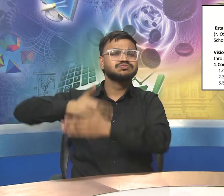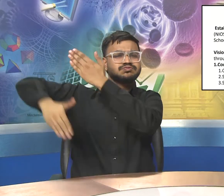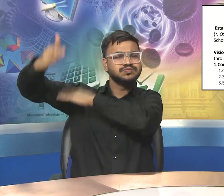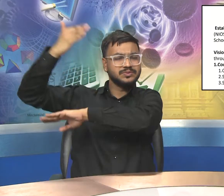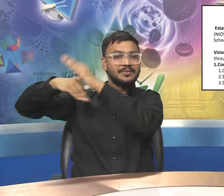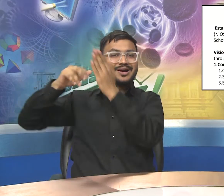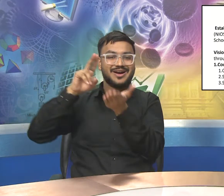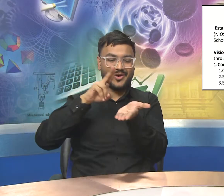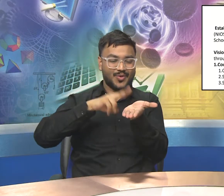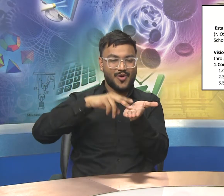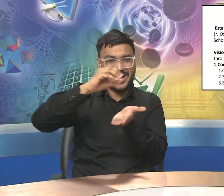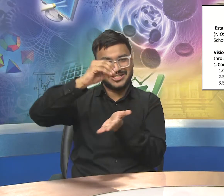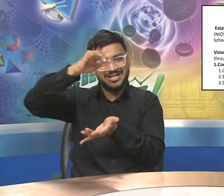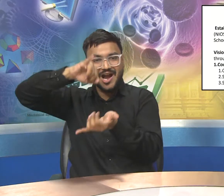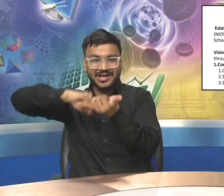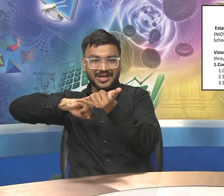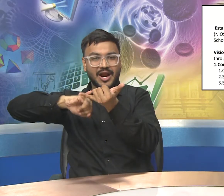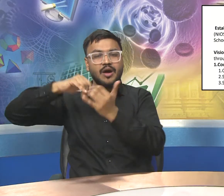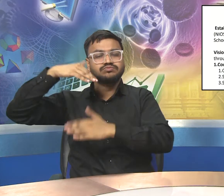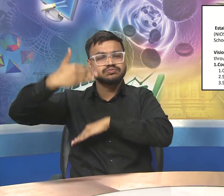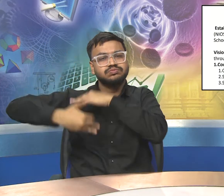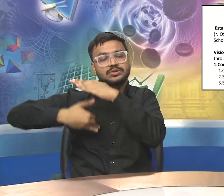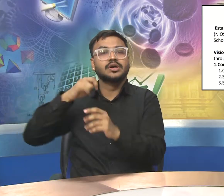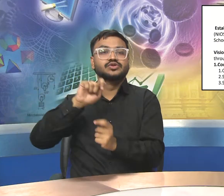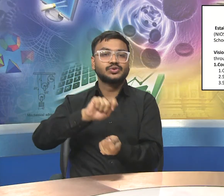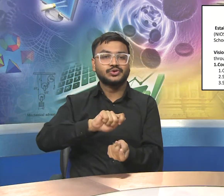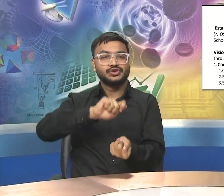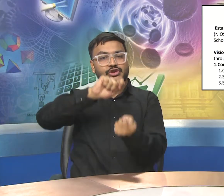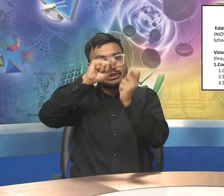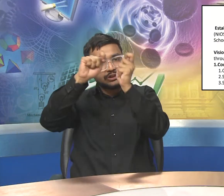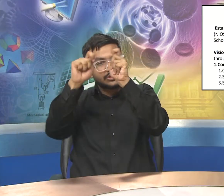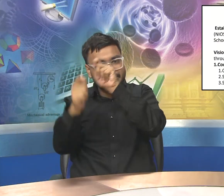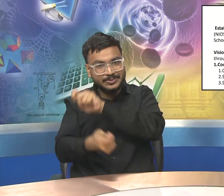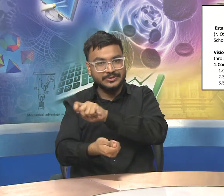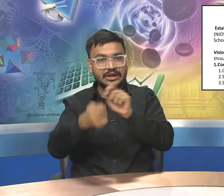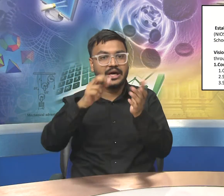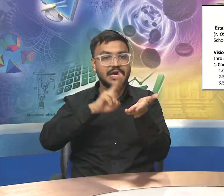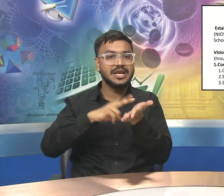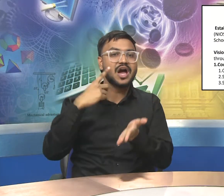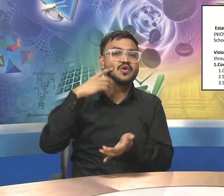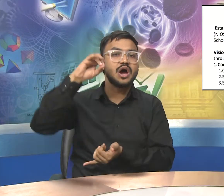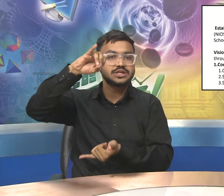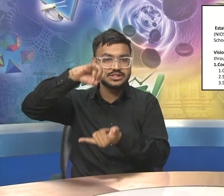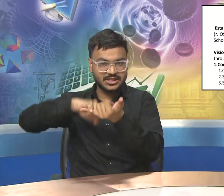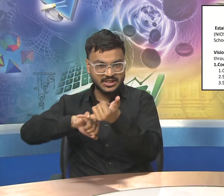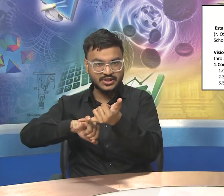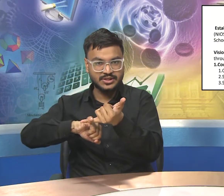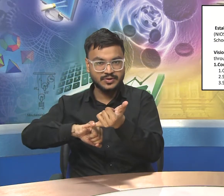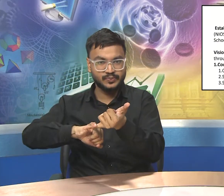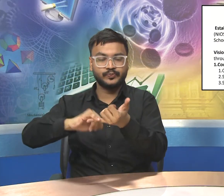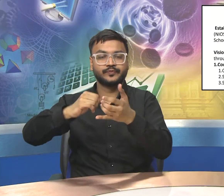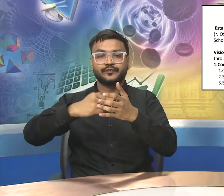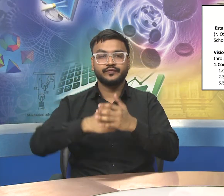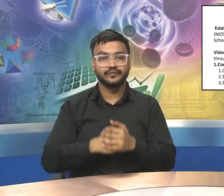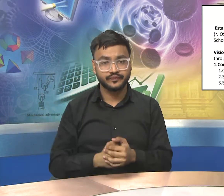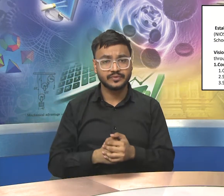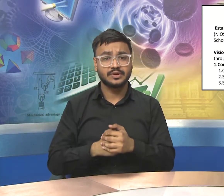which was formerly known as National Open School (NOS), came into existence